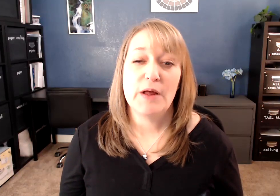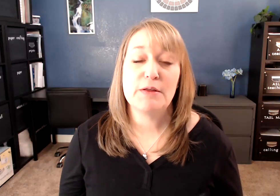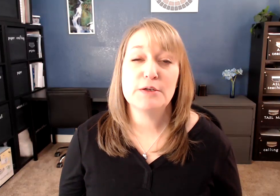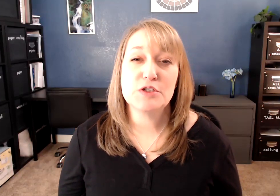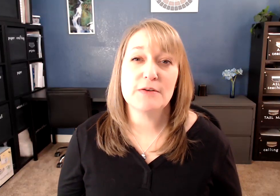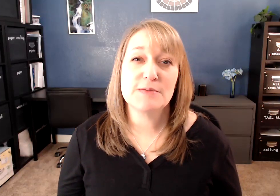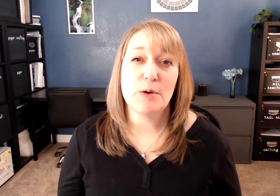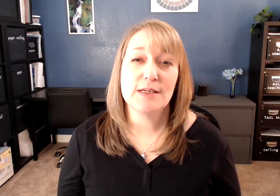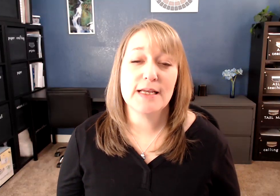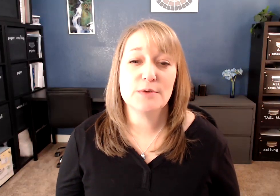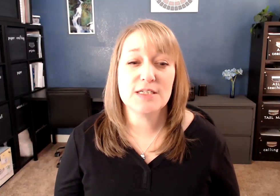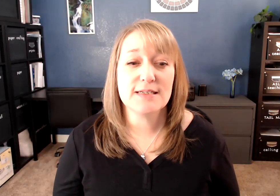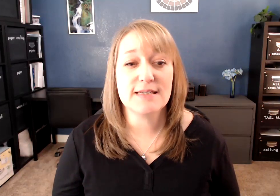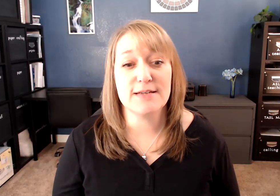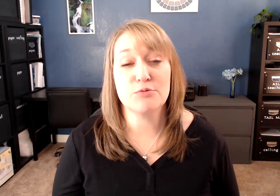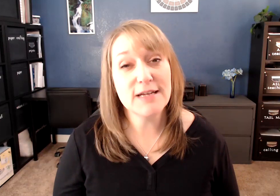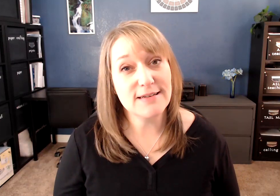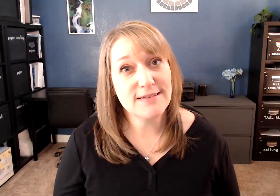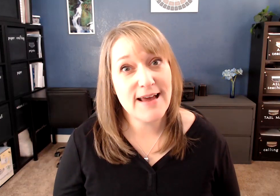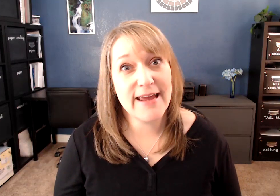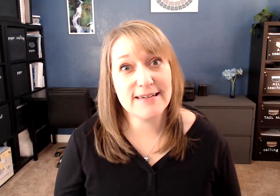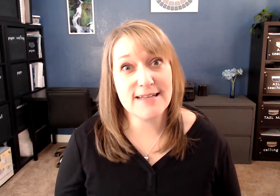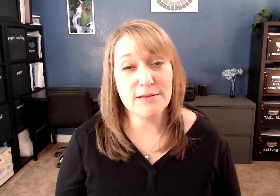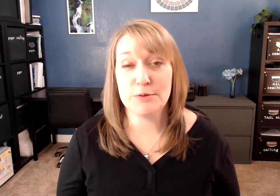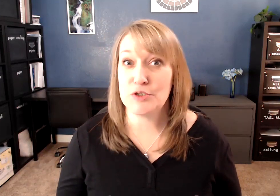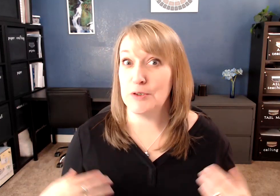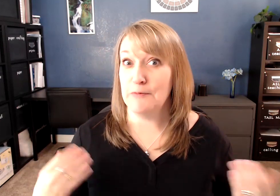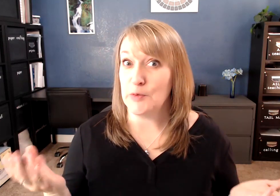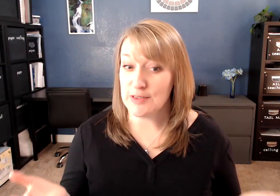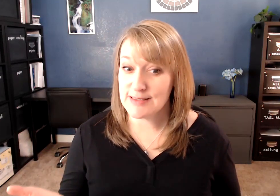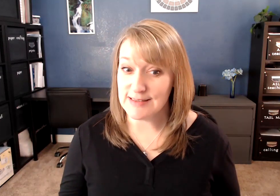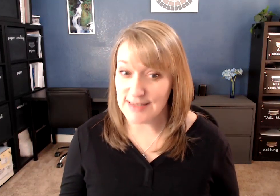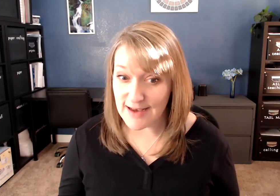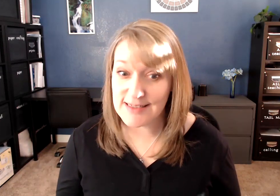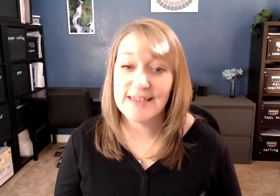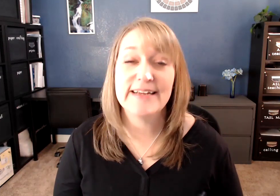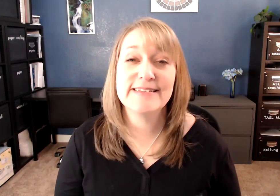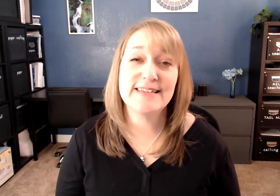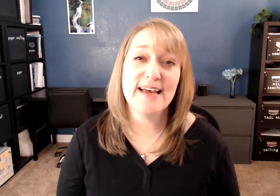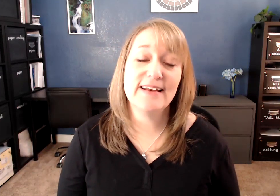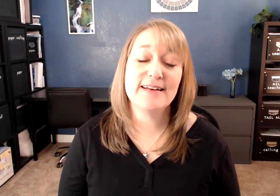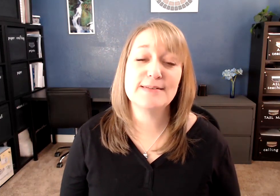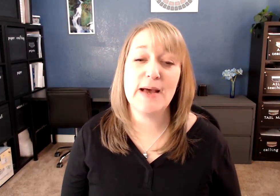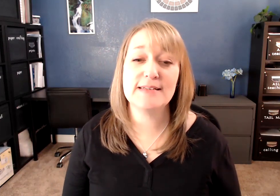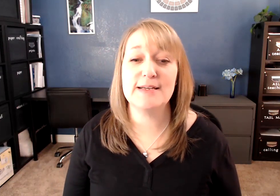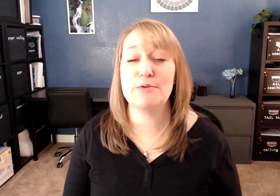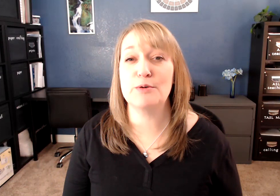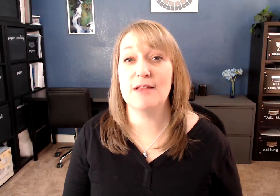the literature of spoken languages is written, ASL literature, of course, is not. Instead, it is passed down through